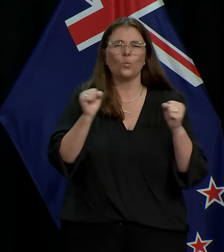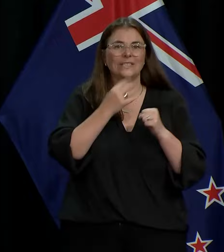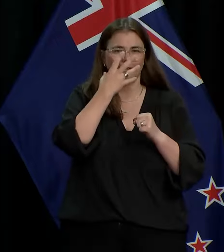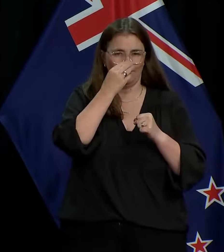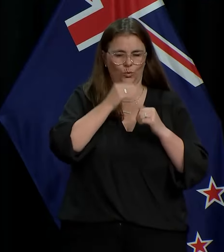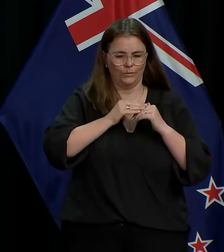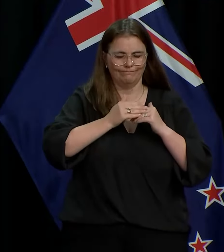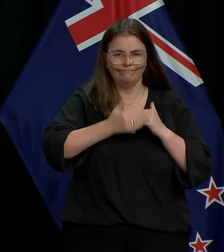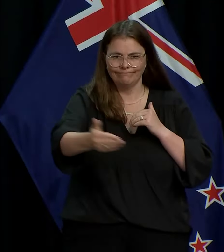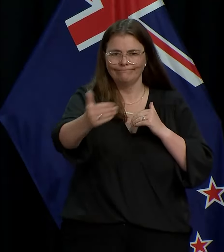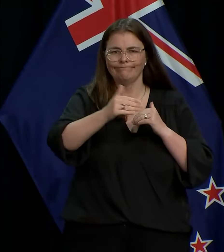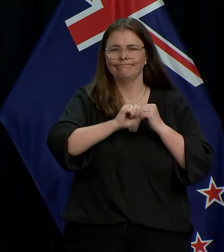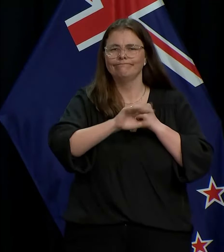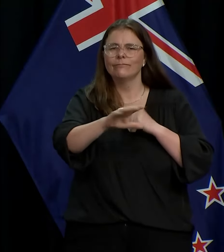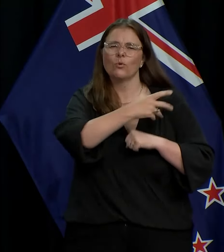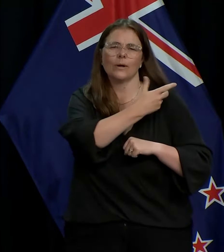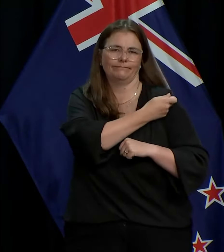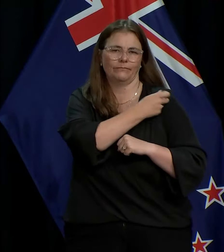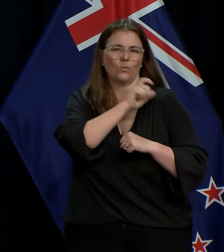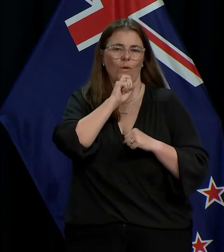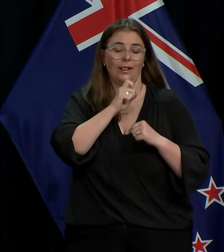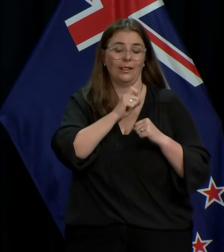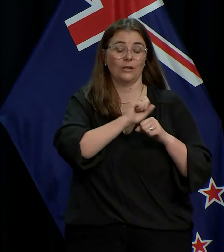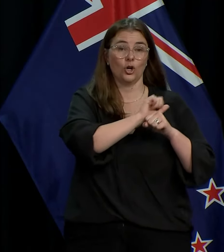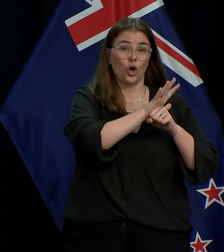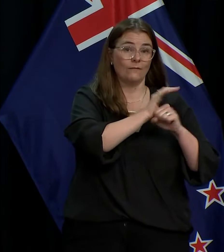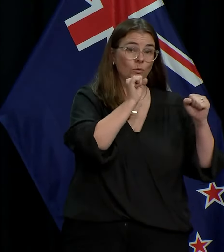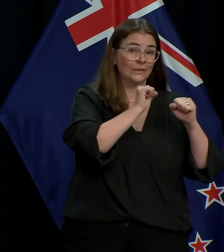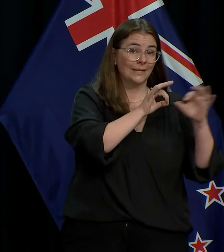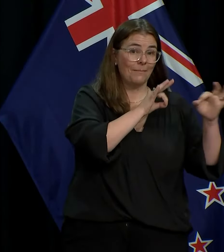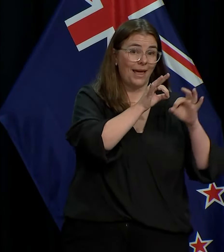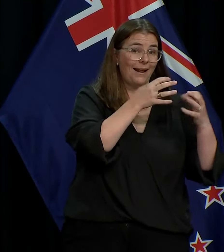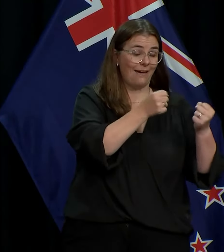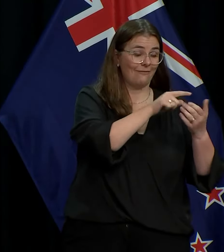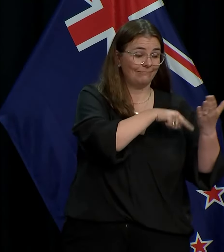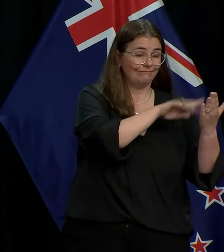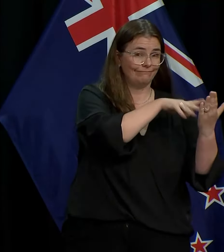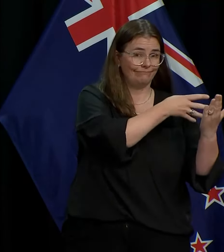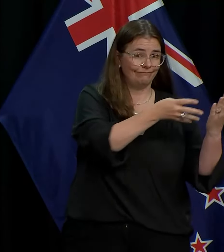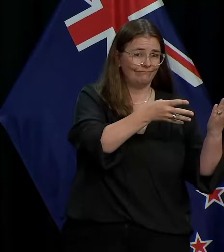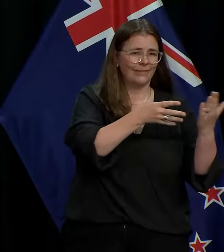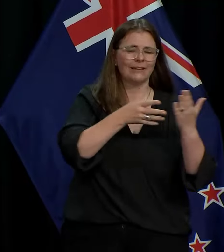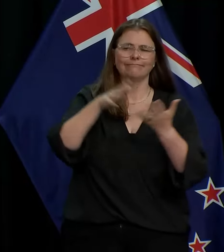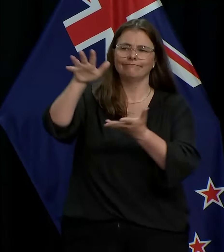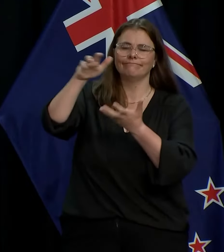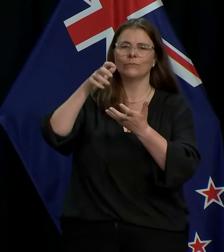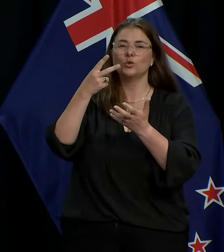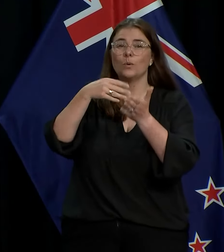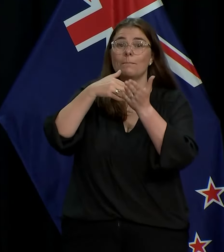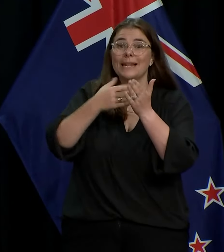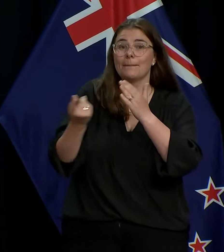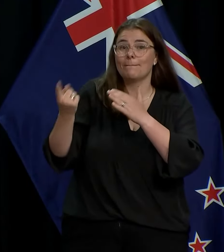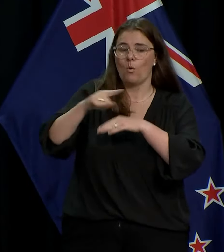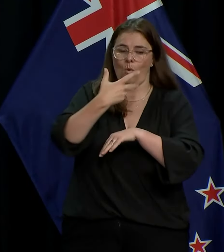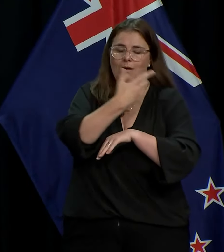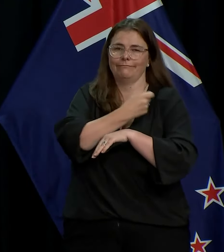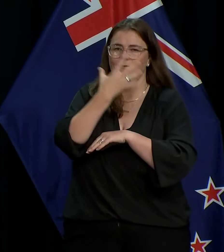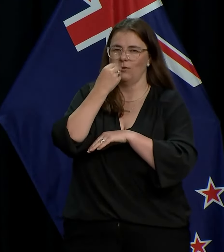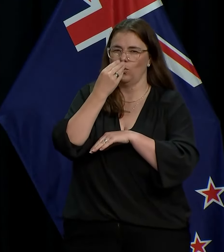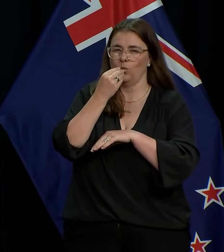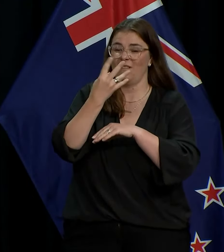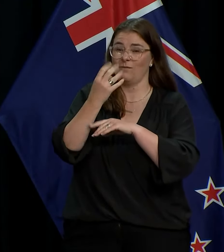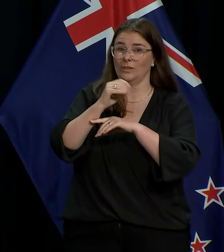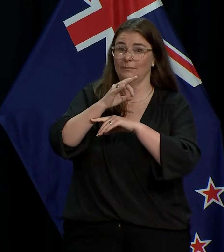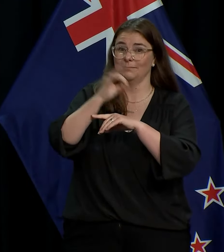on Friday. Sitting at the heart of our COVID-19 winter plan, we've supported Pharmac to secure 2 million flu jabs, 40% more